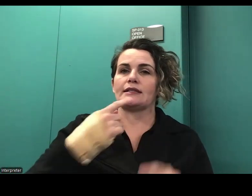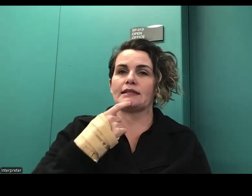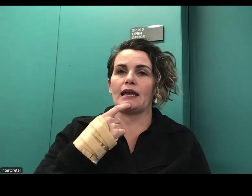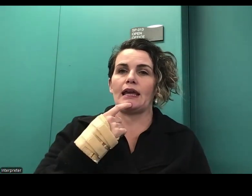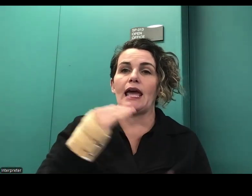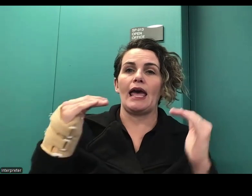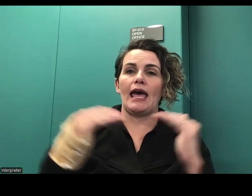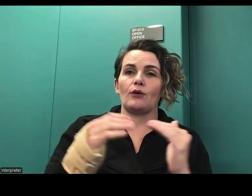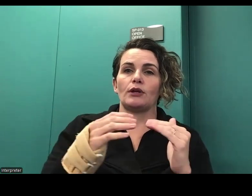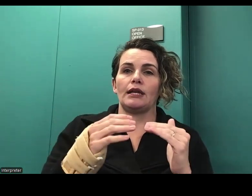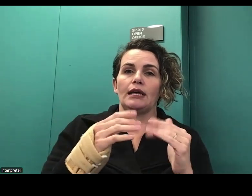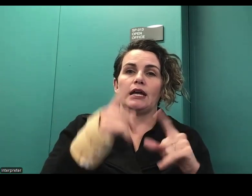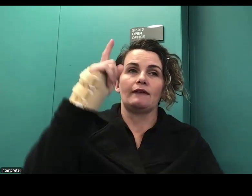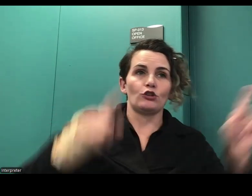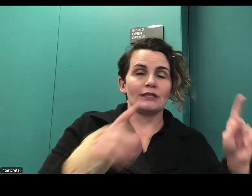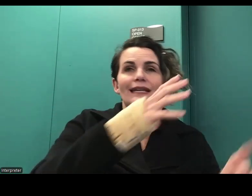There's an and.